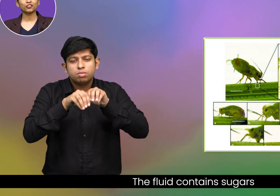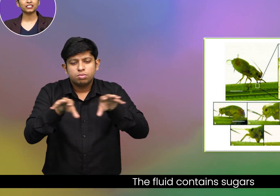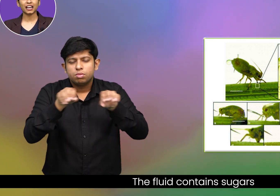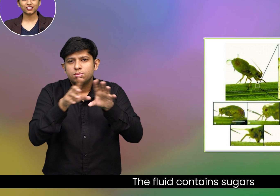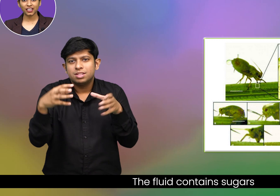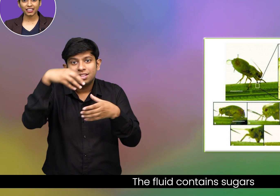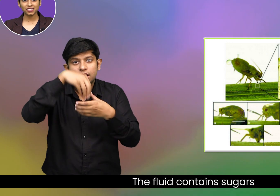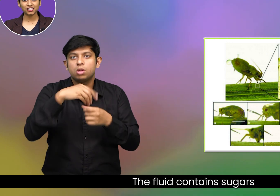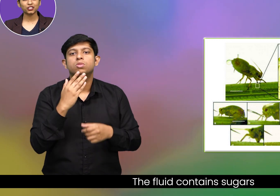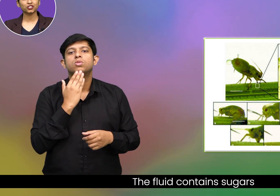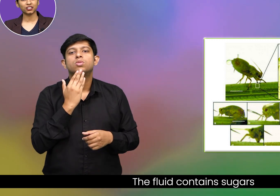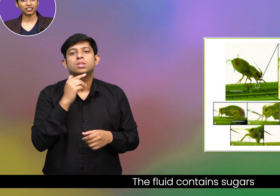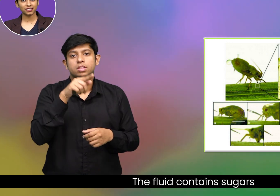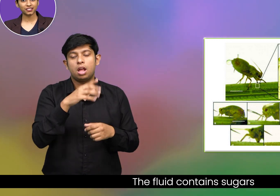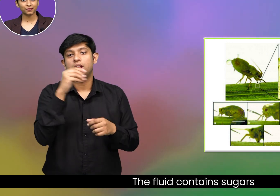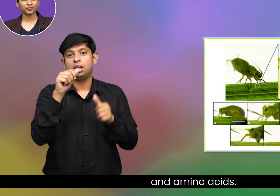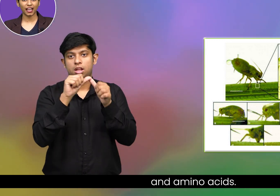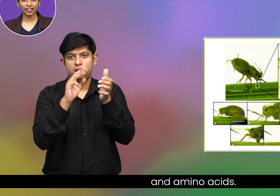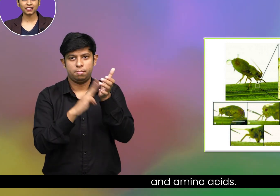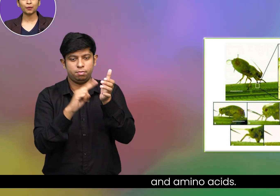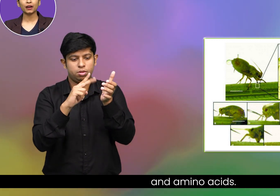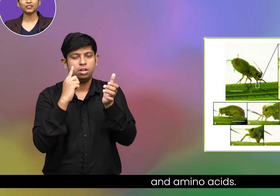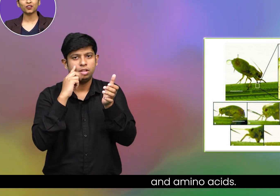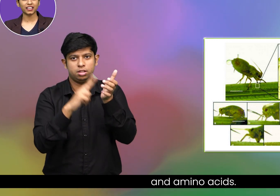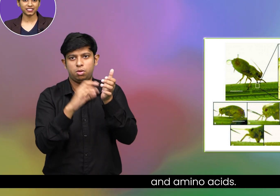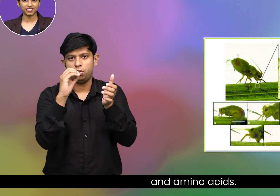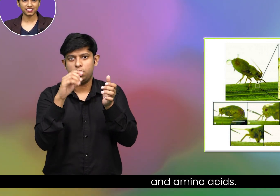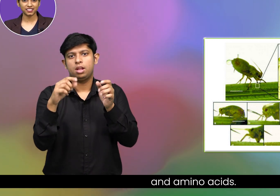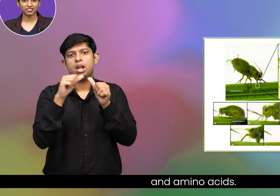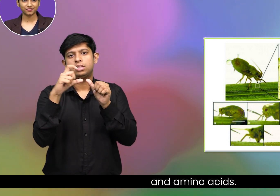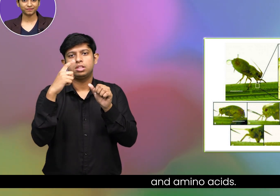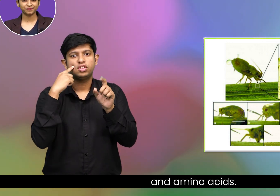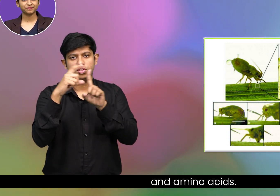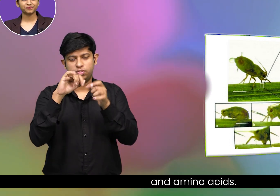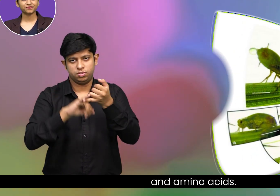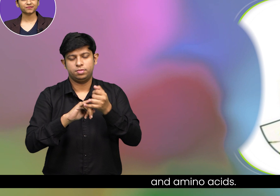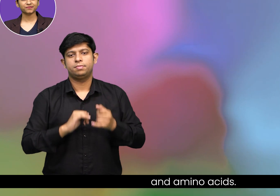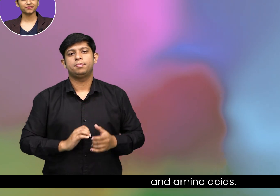The fluid contains sugars and amino acids.